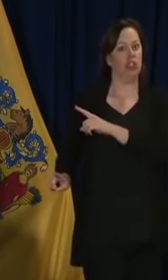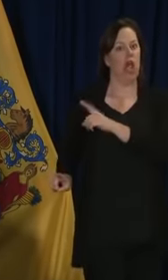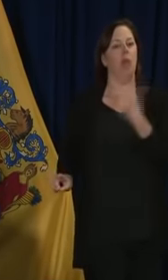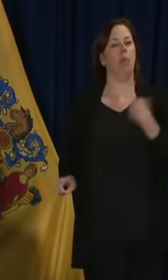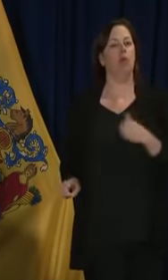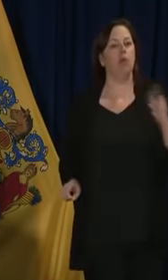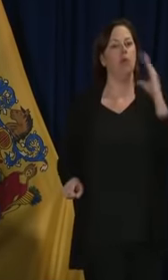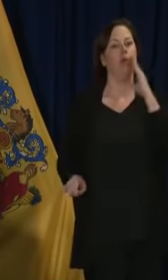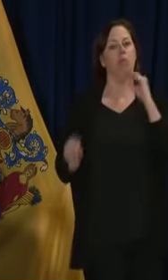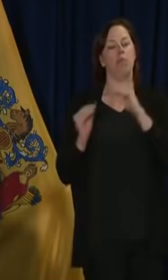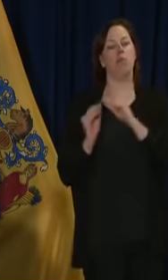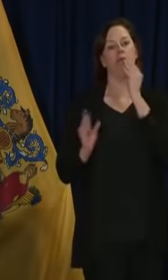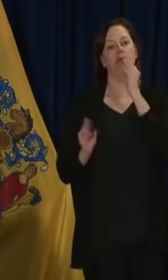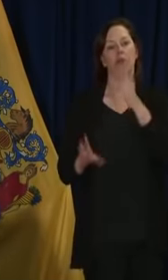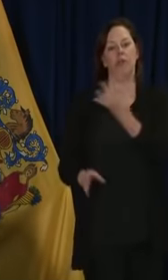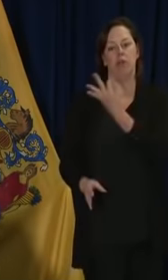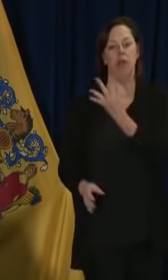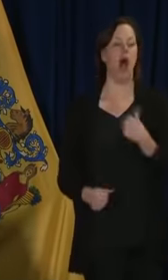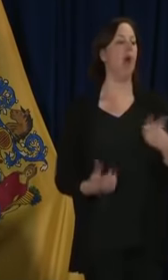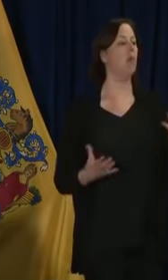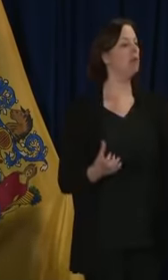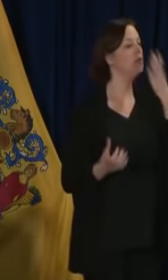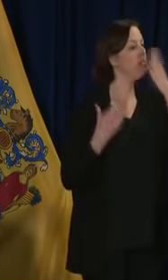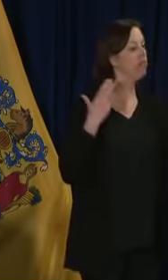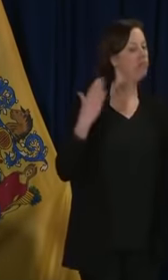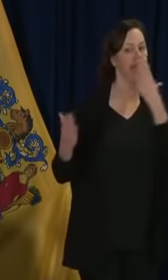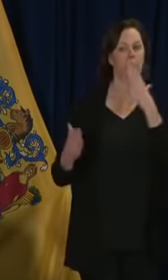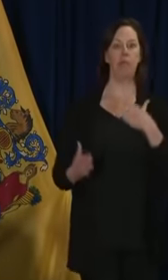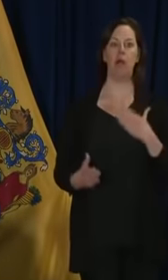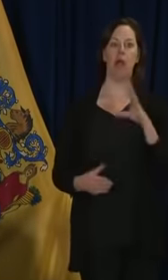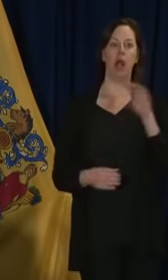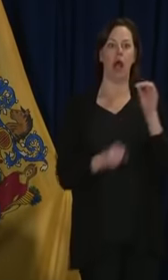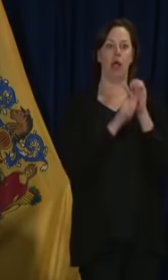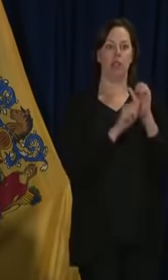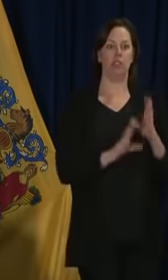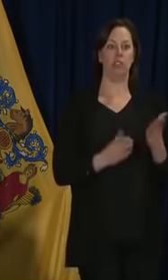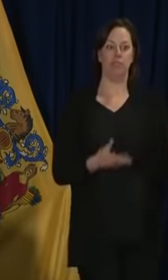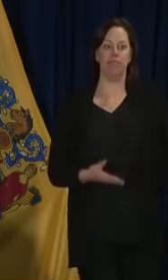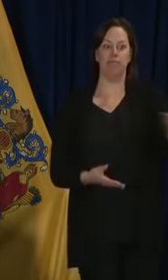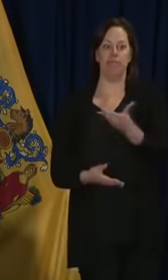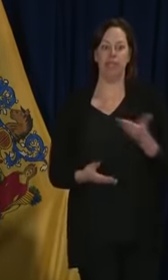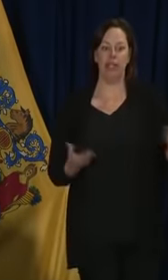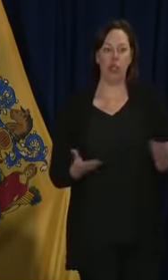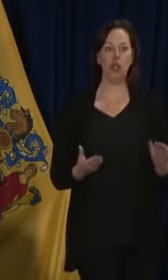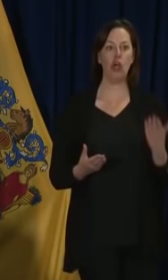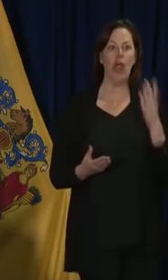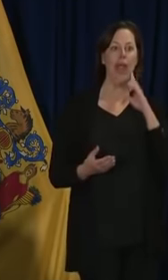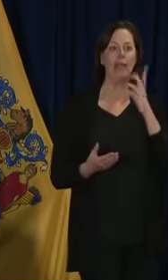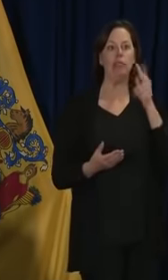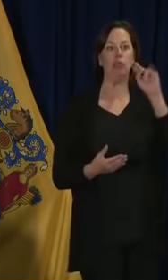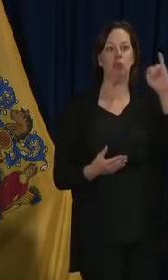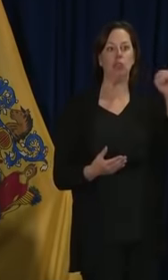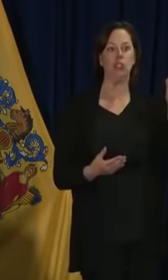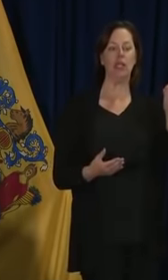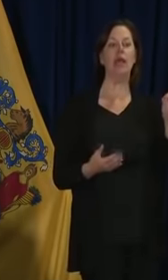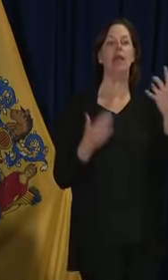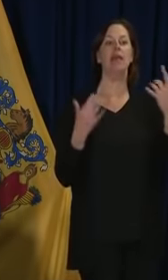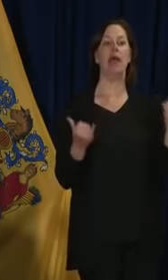ones at the table, in the room, and beyond. And then leave you again to reiterate a couple of points to the folks